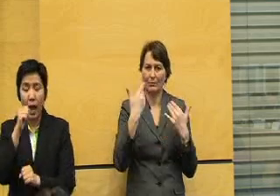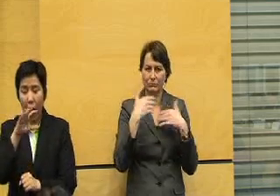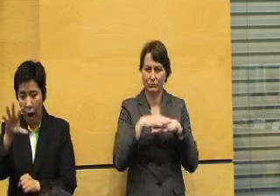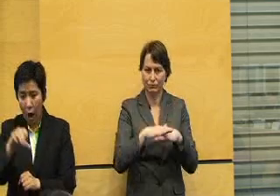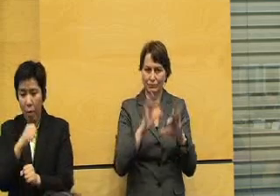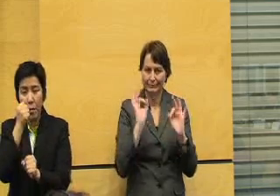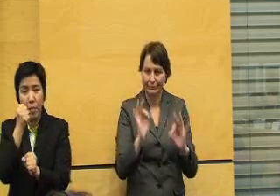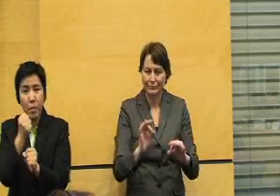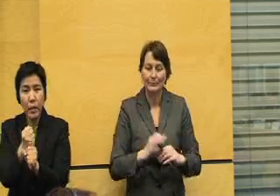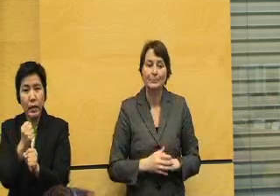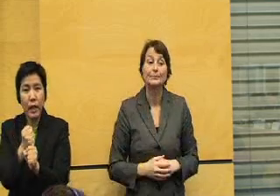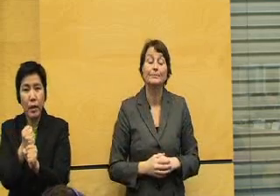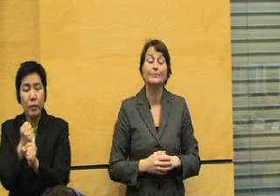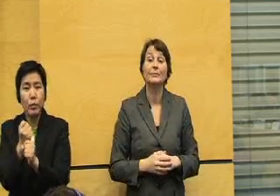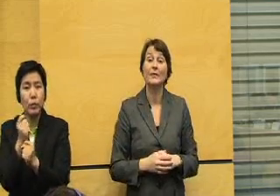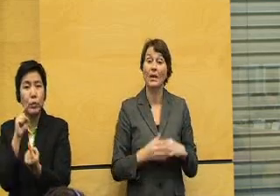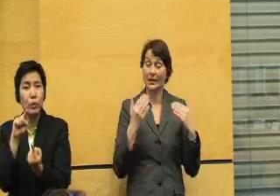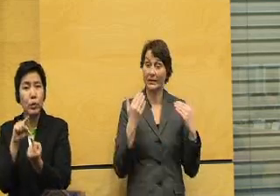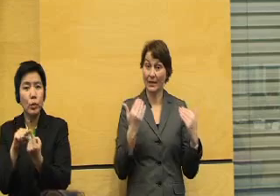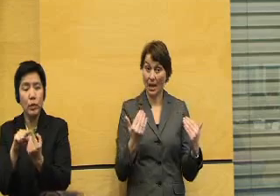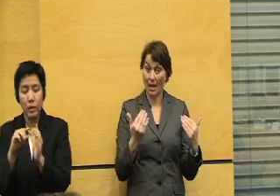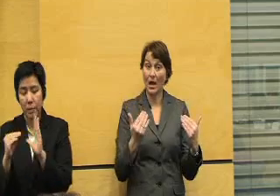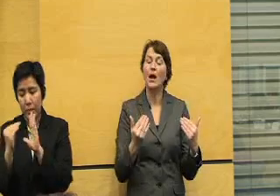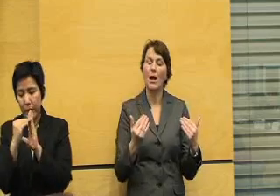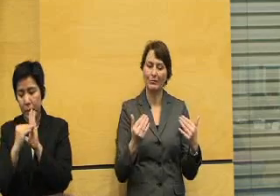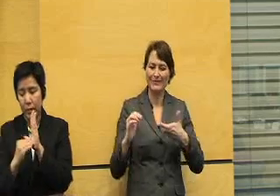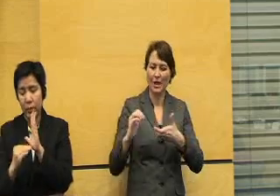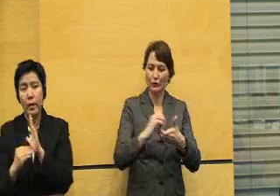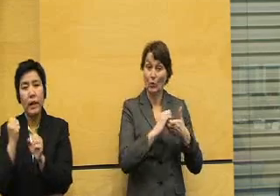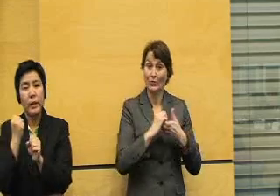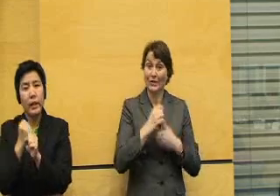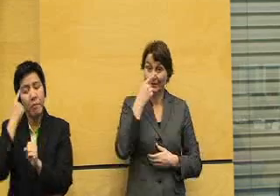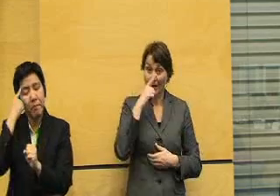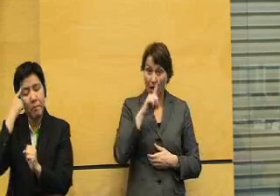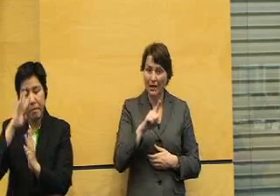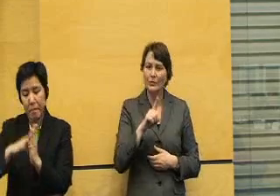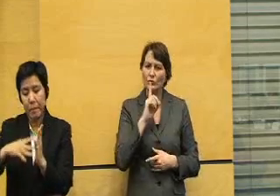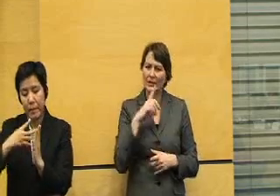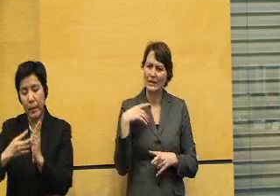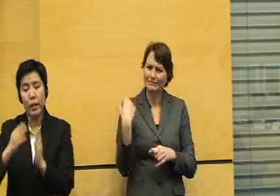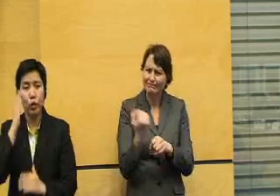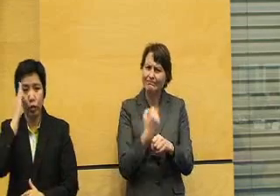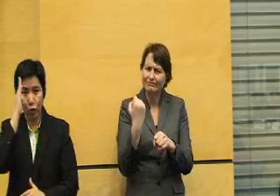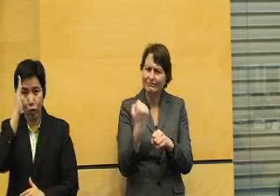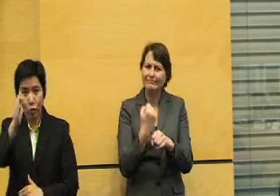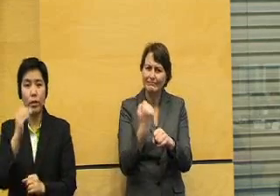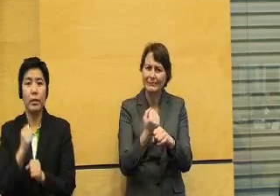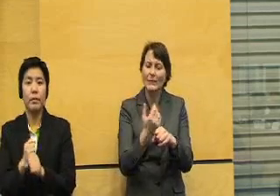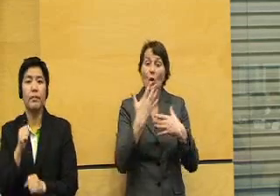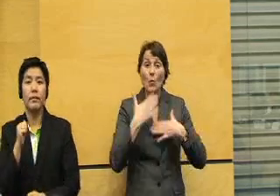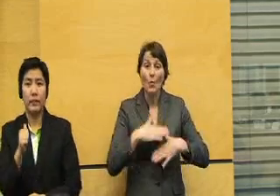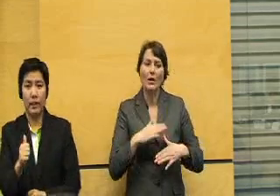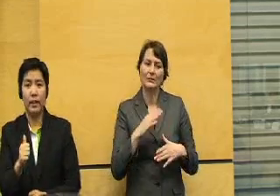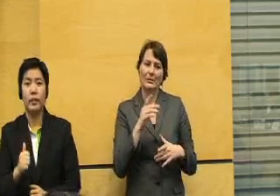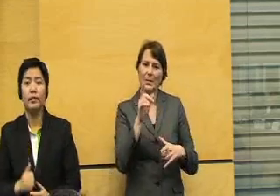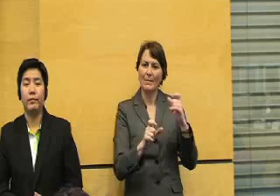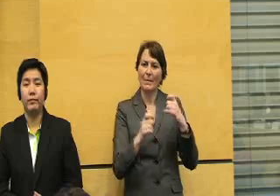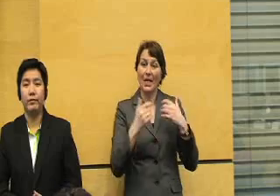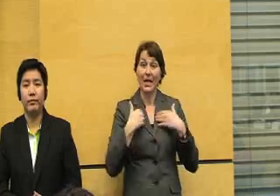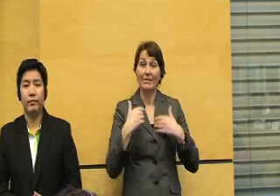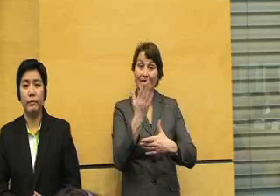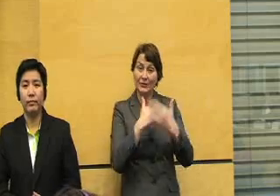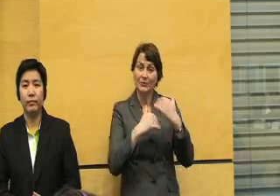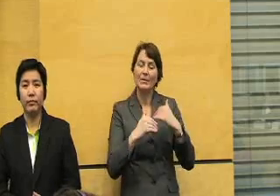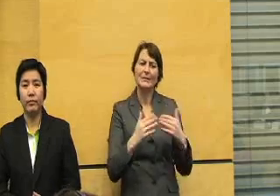meantime, relevant agencies in Thailand are working hard to reach out and encourage more persons with disabilities